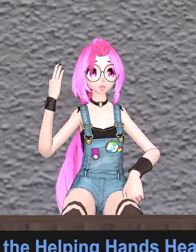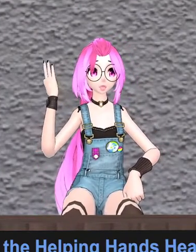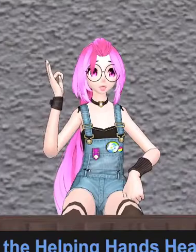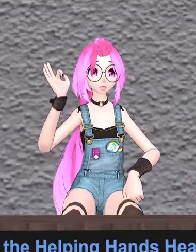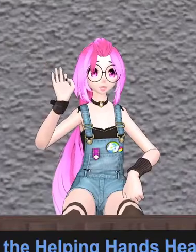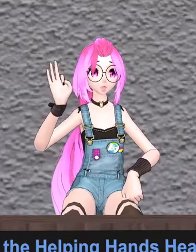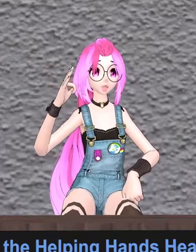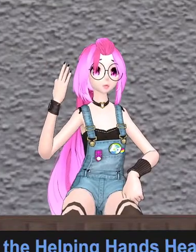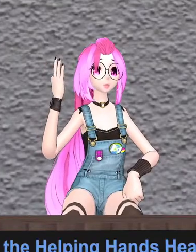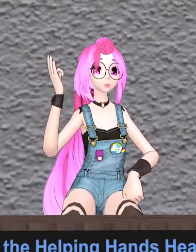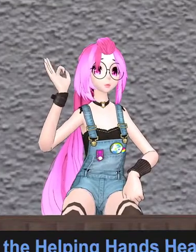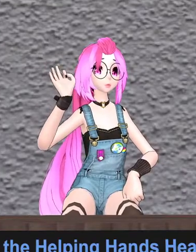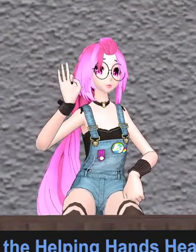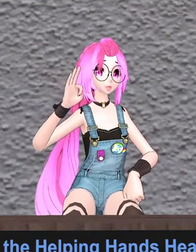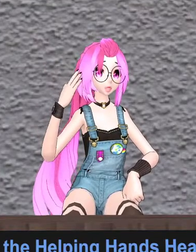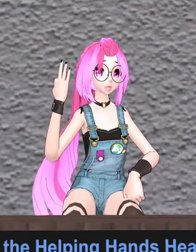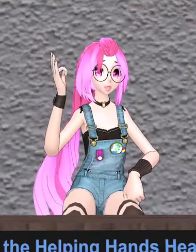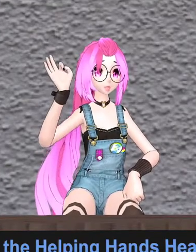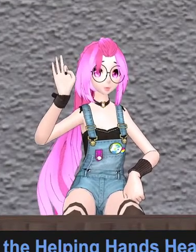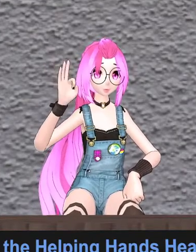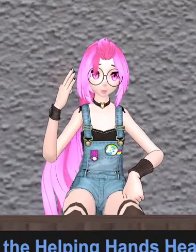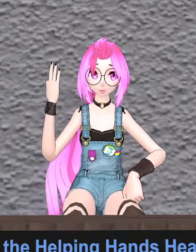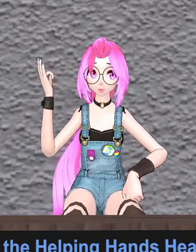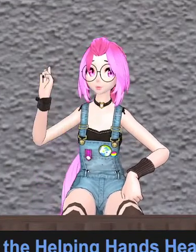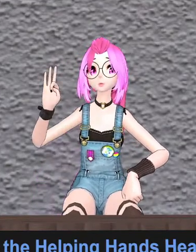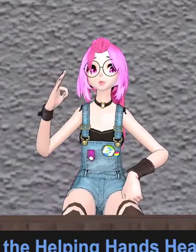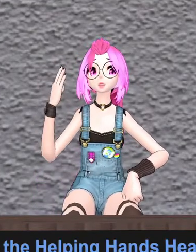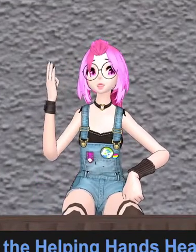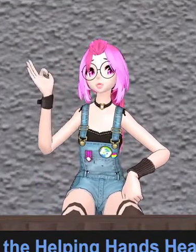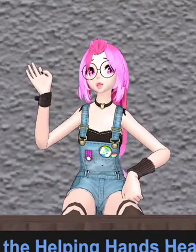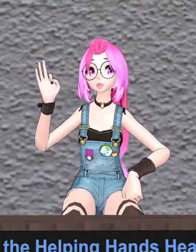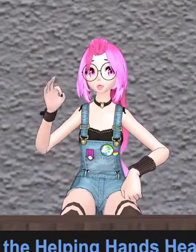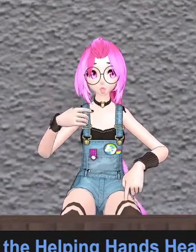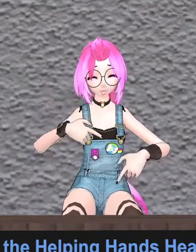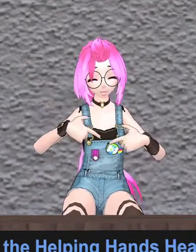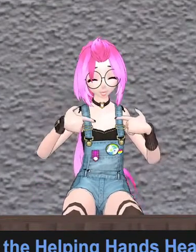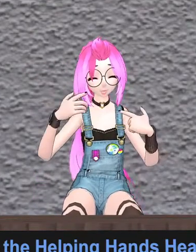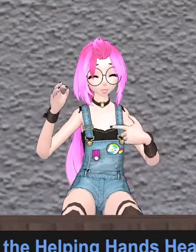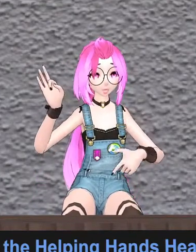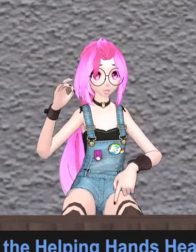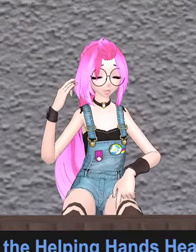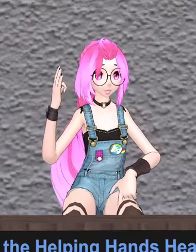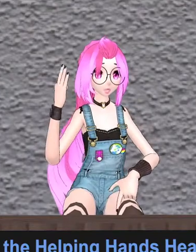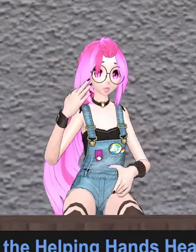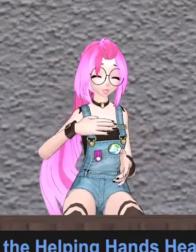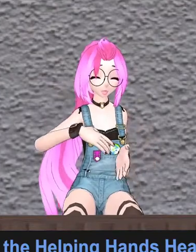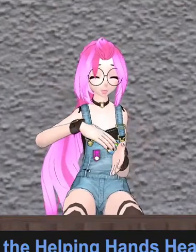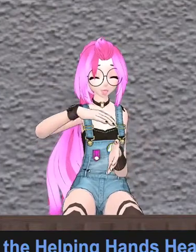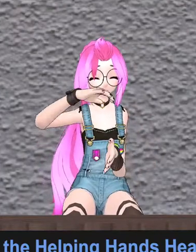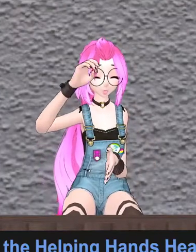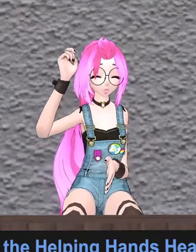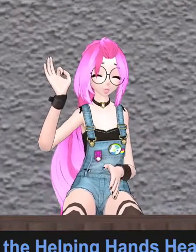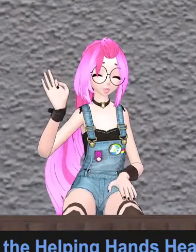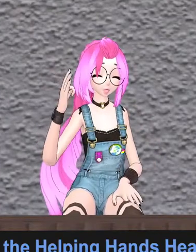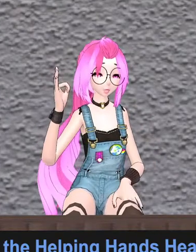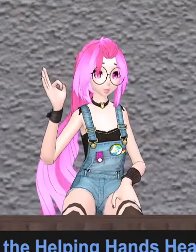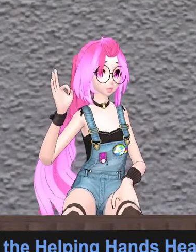F hand and you swipe next to you. French or France. I live in France. I'm learning